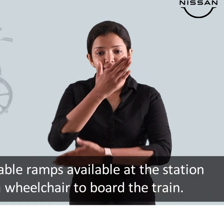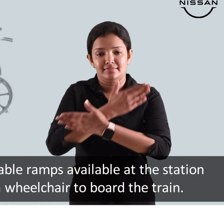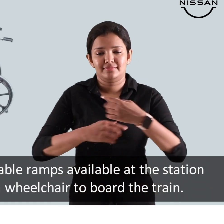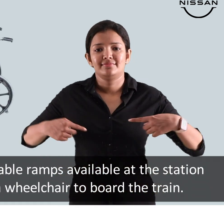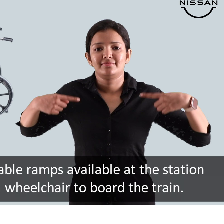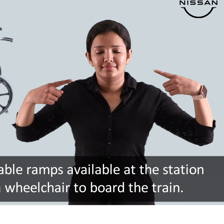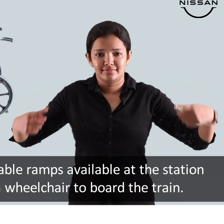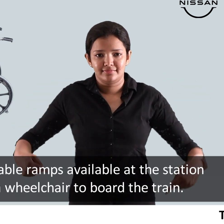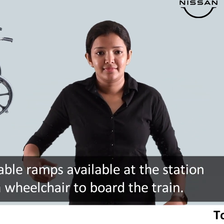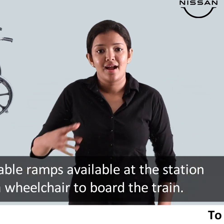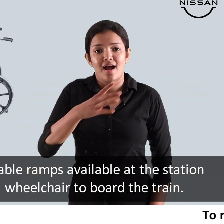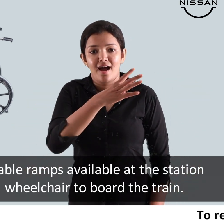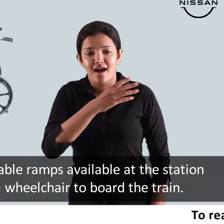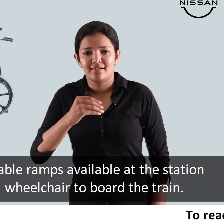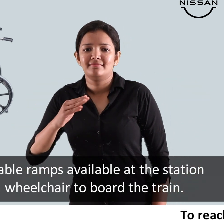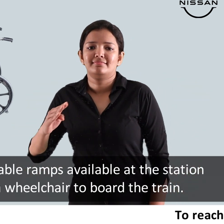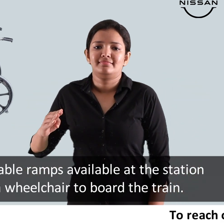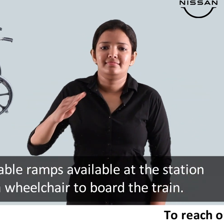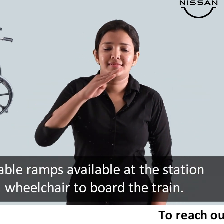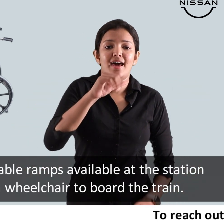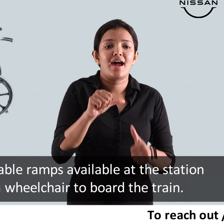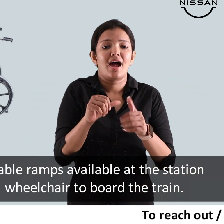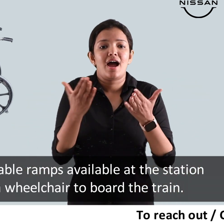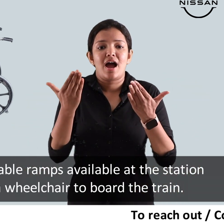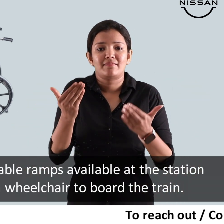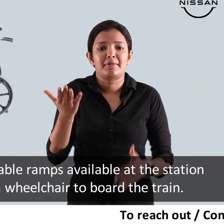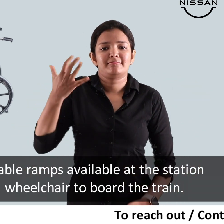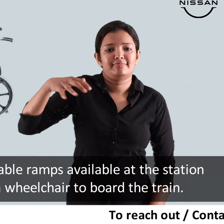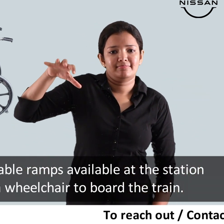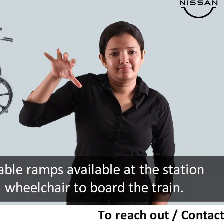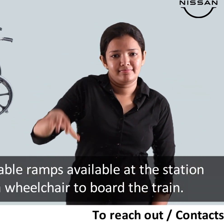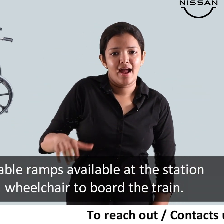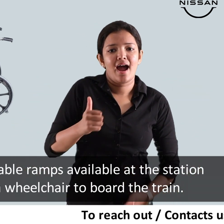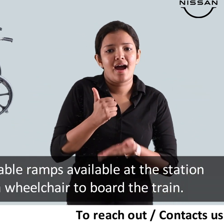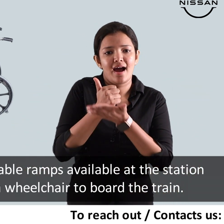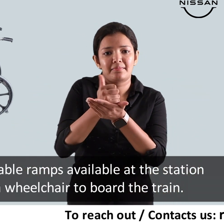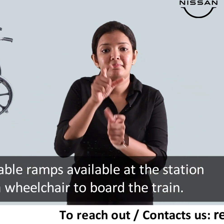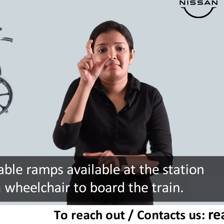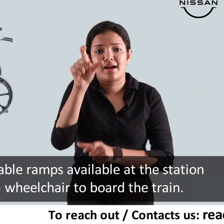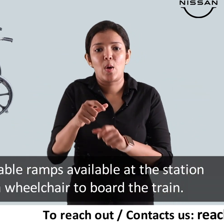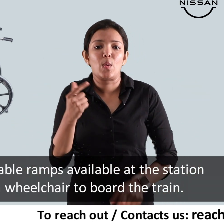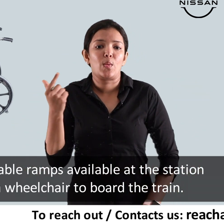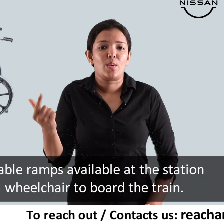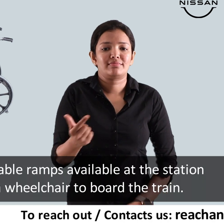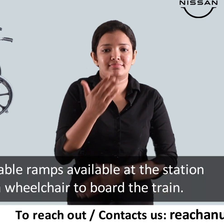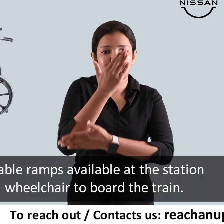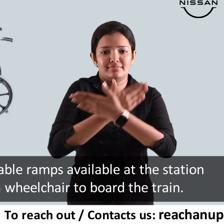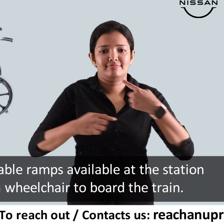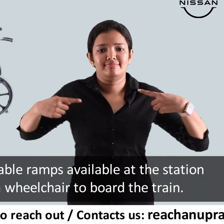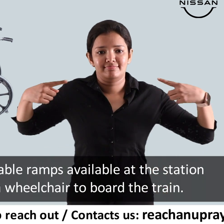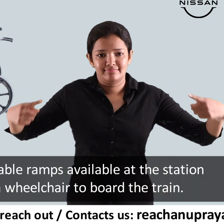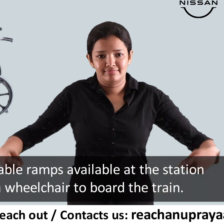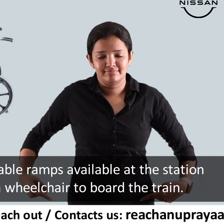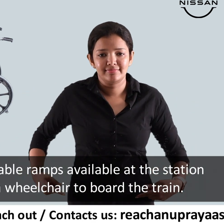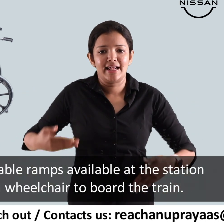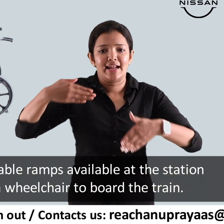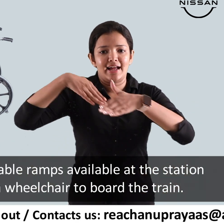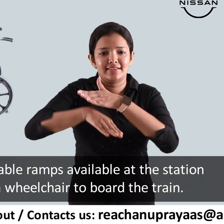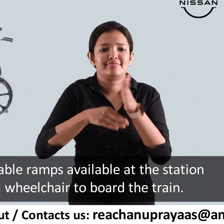are wheelchairs and portable ramps available at the station to facilitate a person using a wheelchair to board